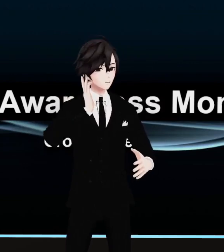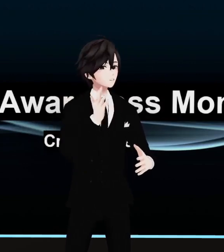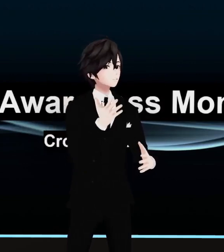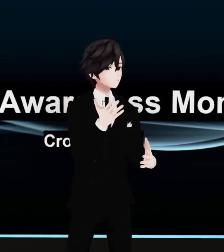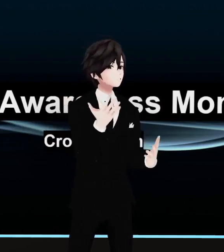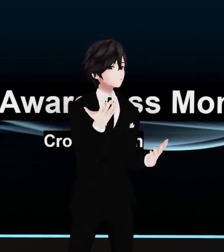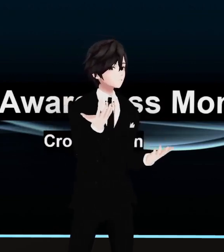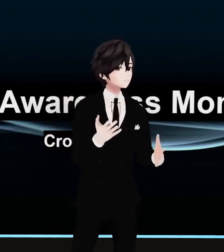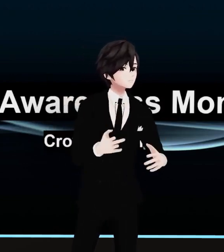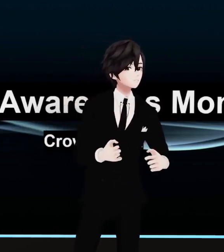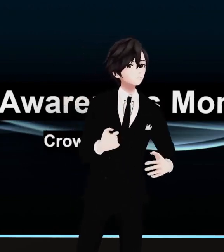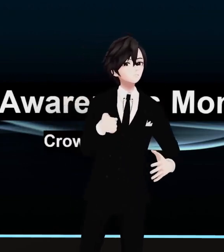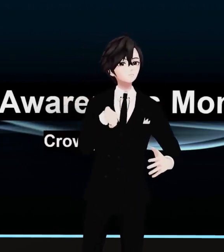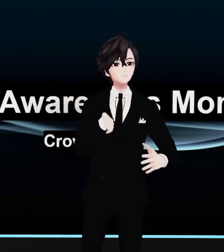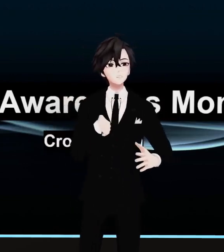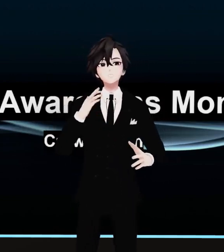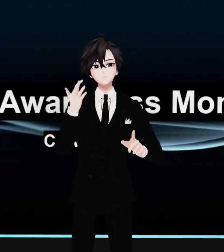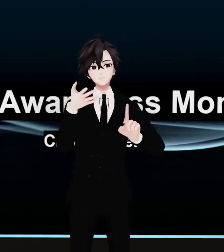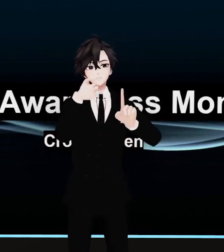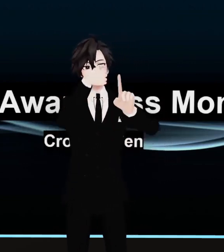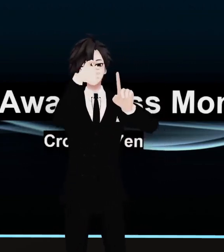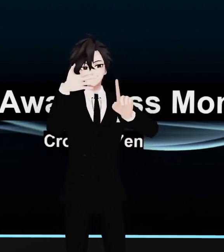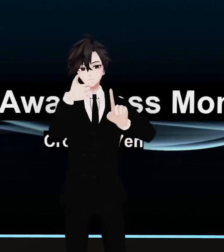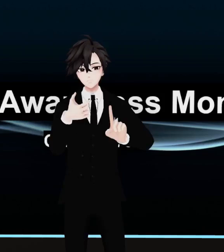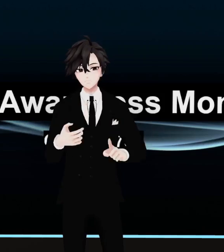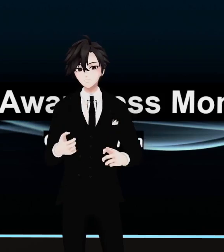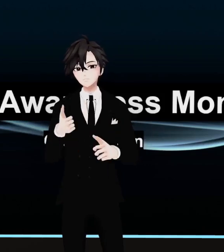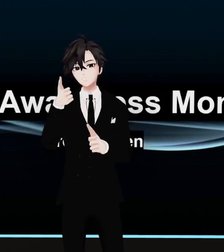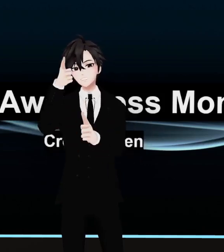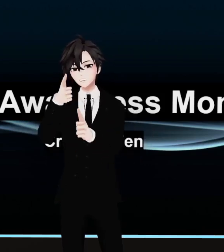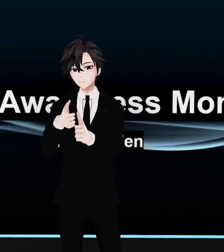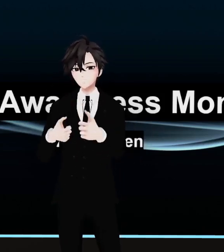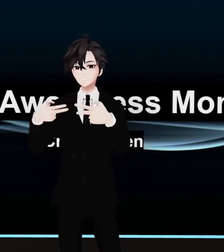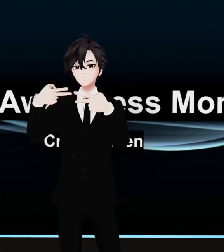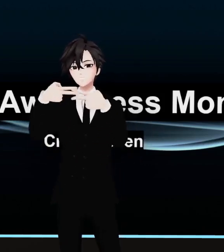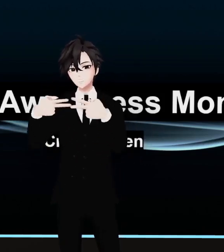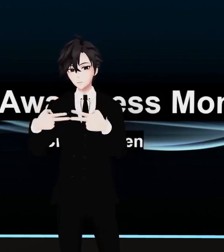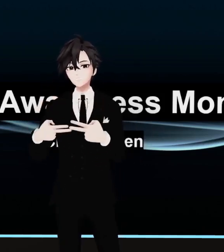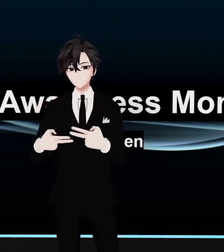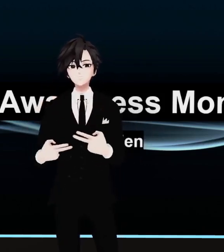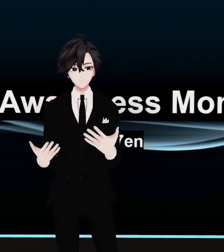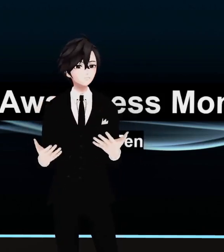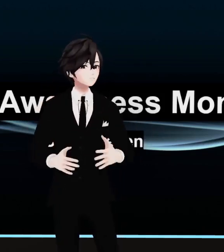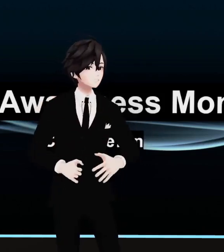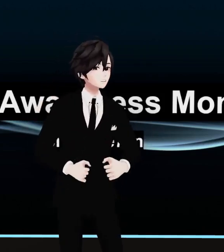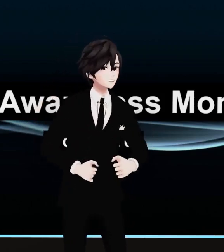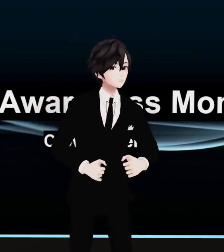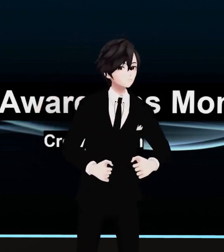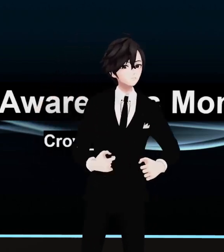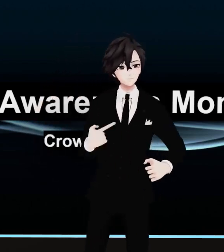This presentation, we're going to try and keep it short and sweet, and then we'll just elaborate on each slide.